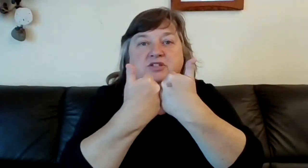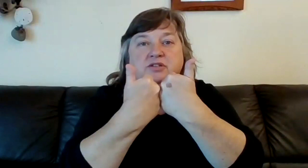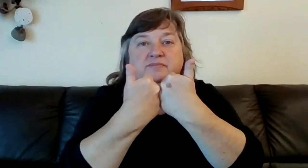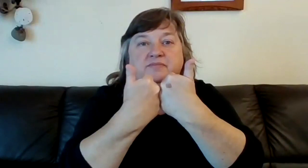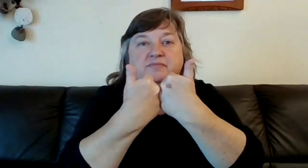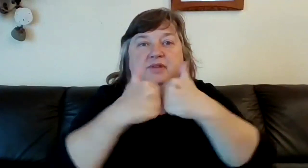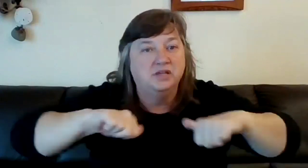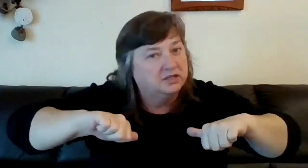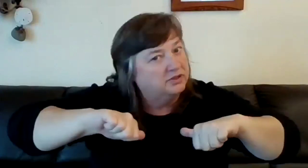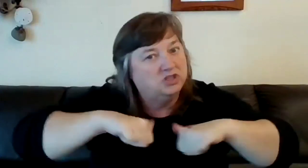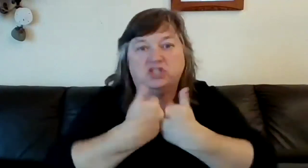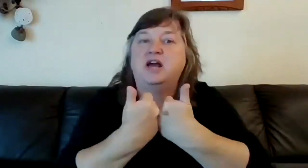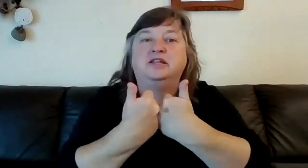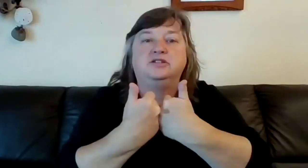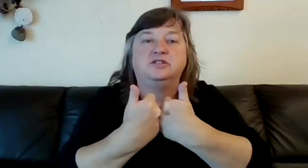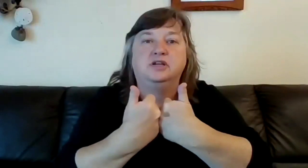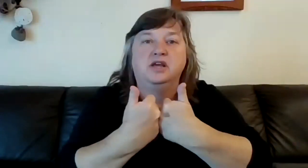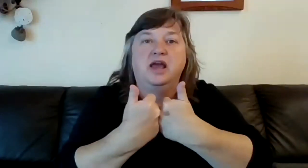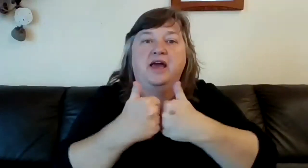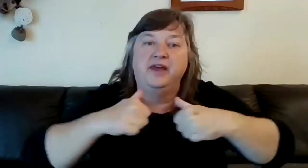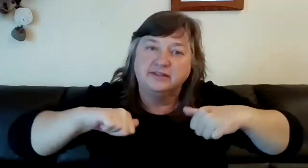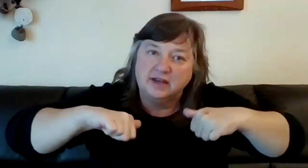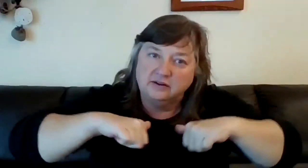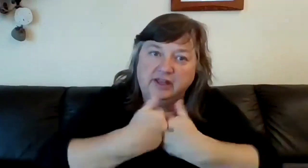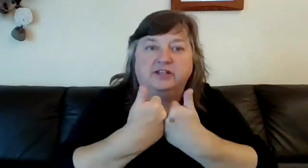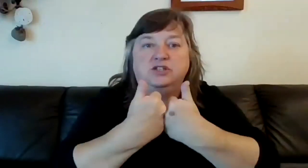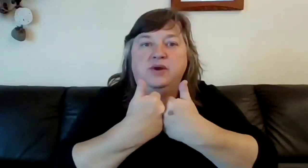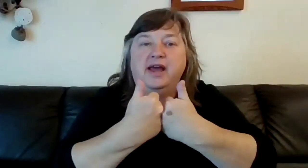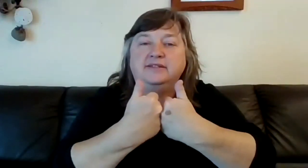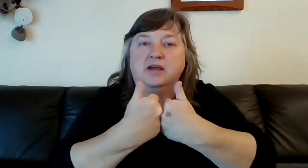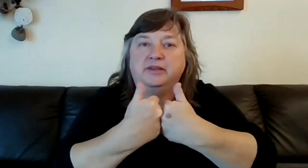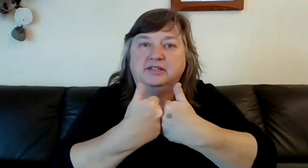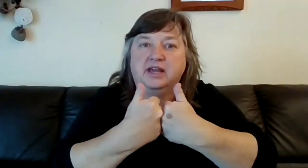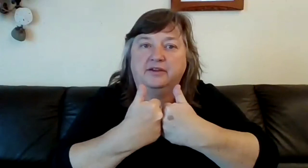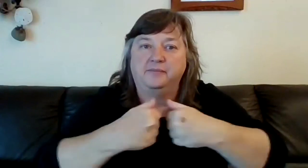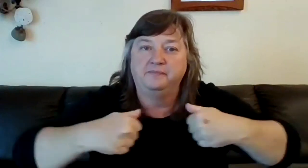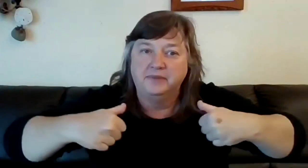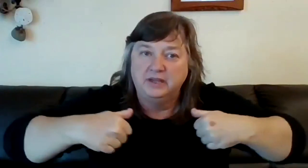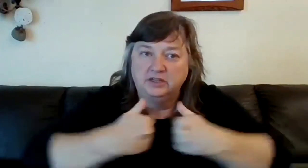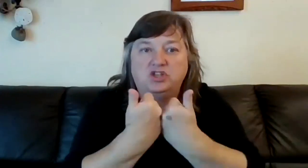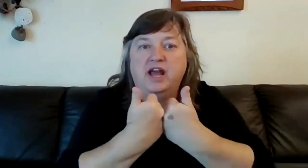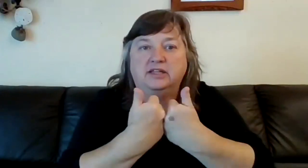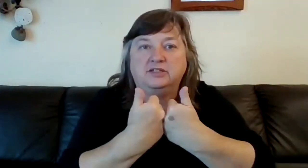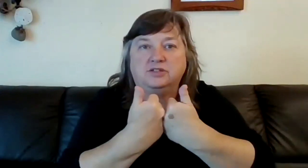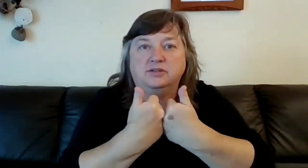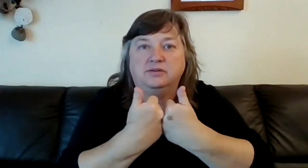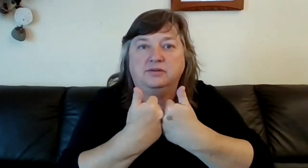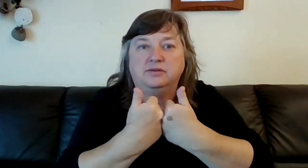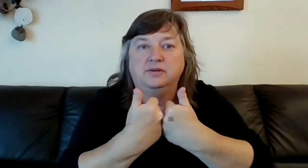position. So a challenge. And that's kind of like two heads coming together. Challenge.